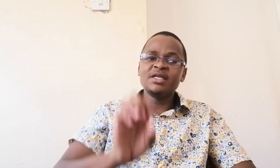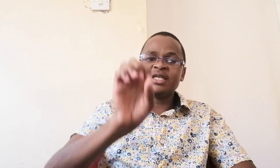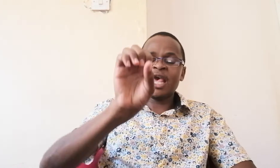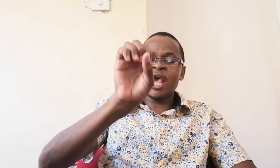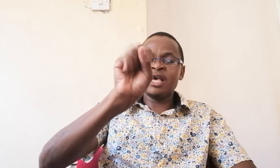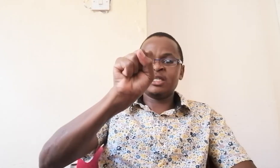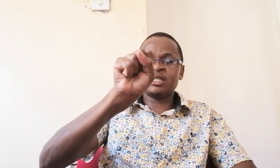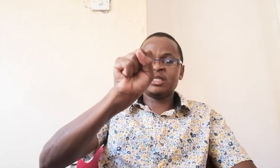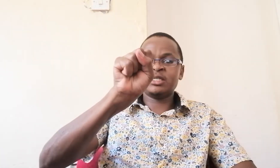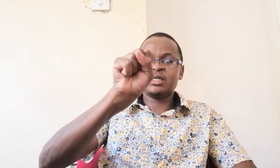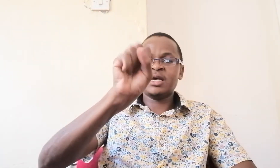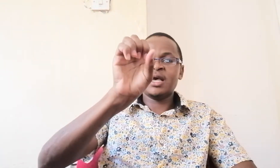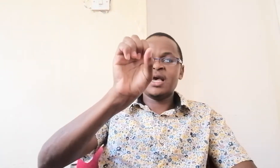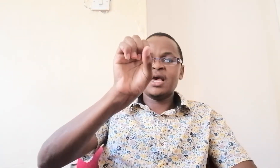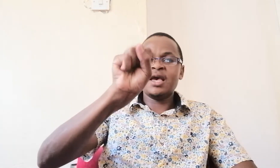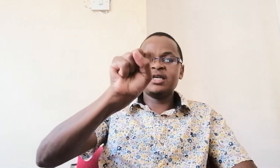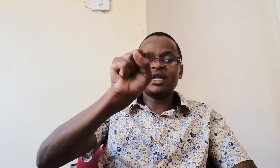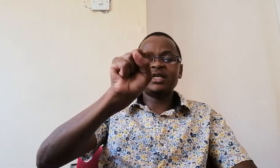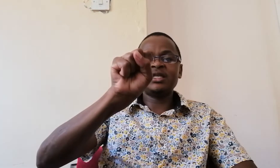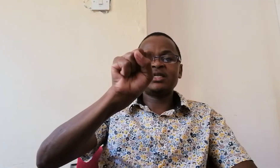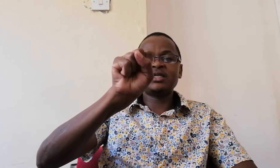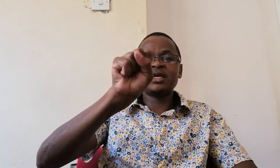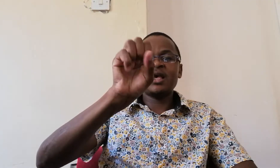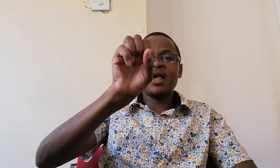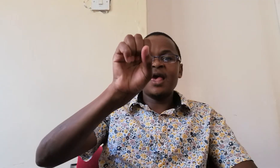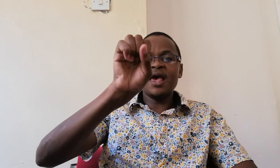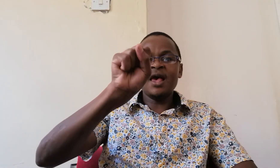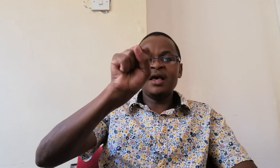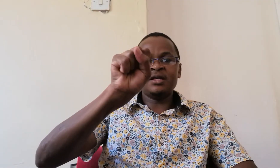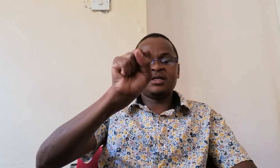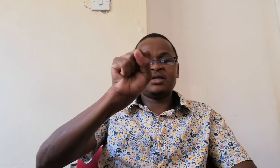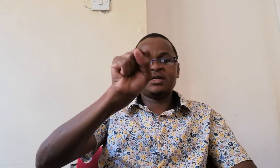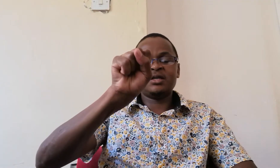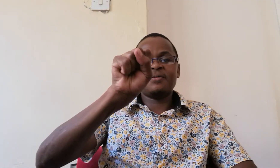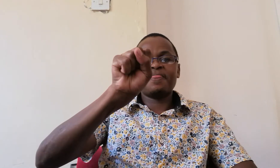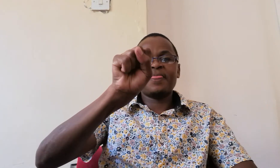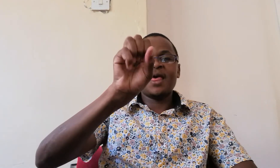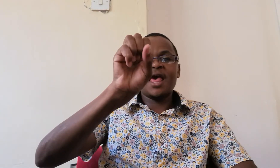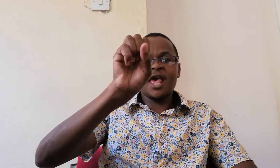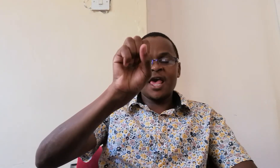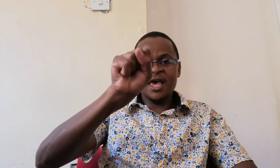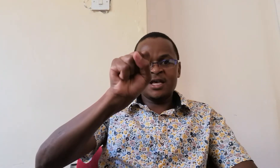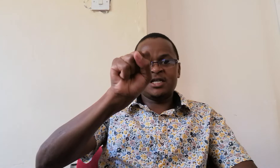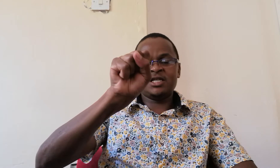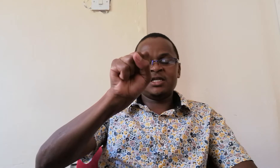is S, S like this. S, S.